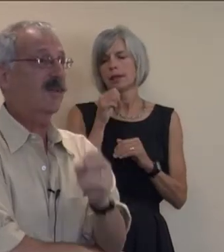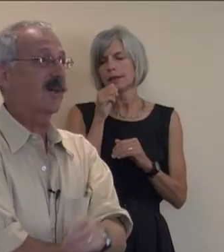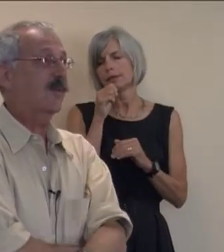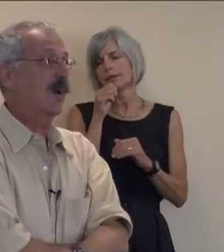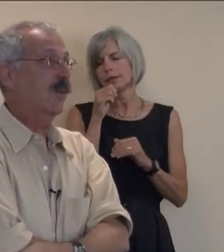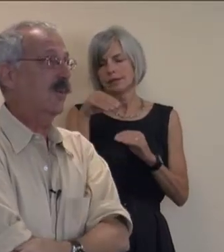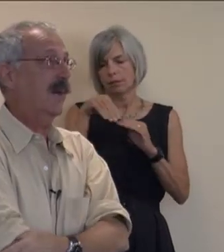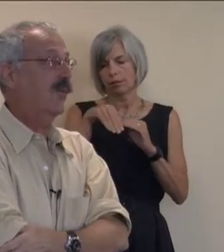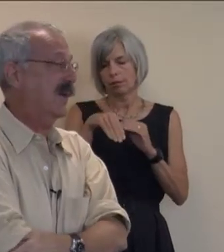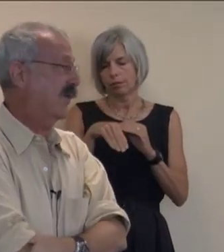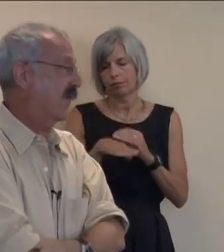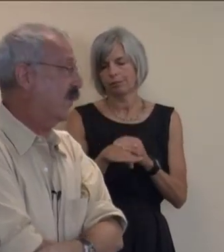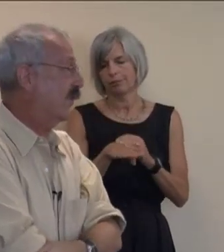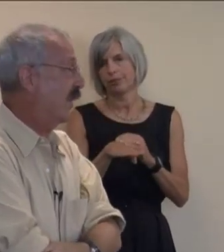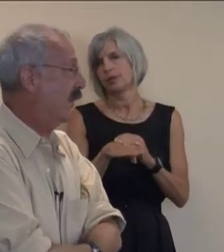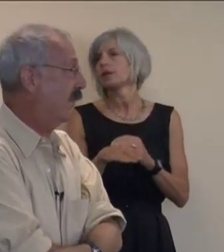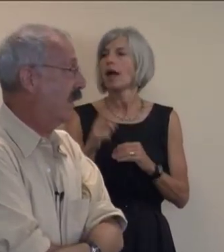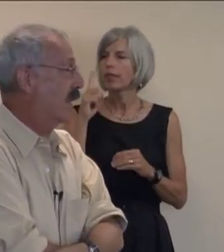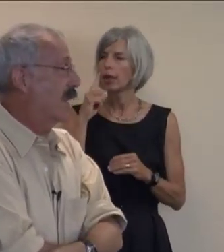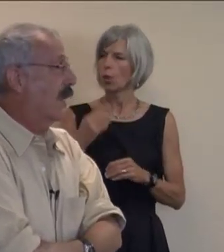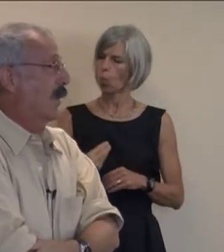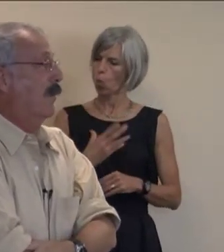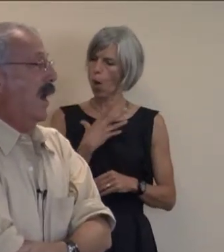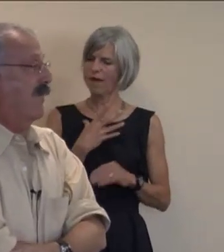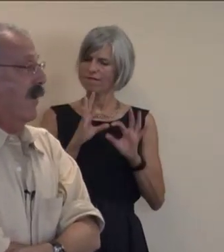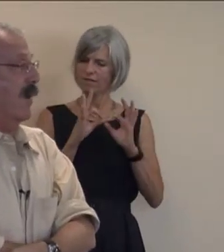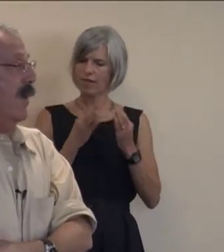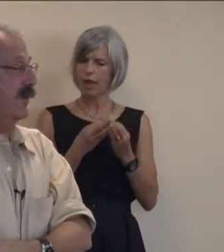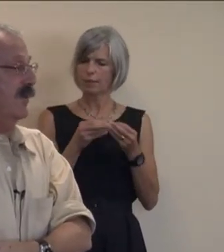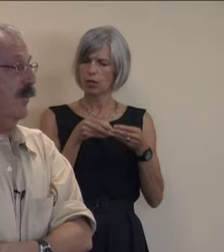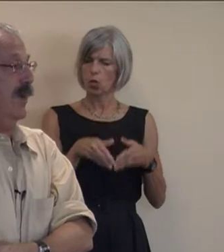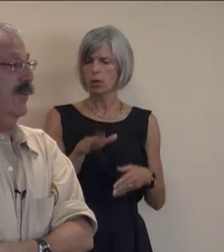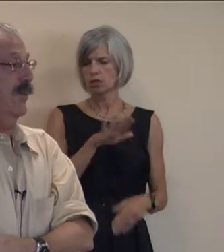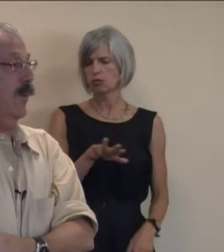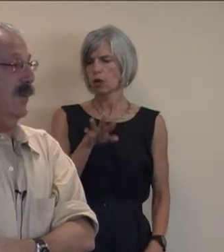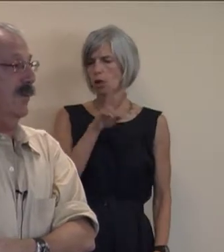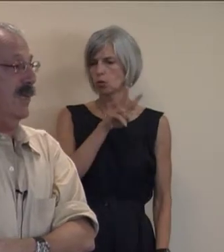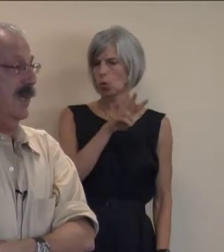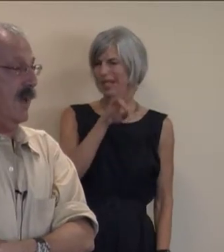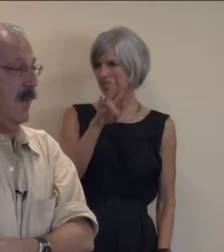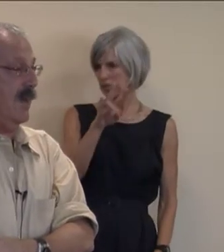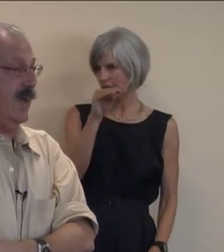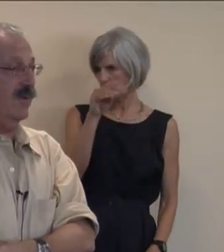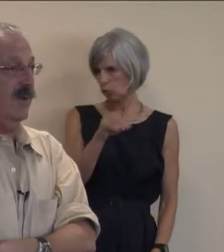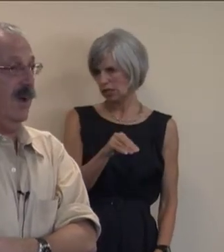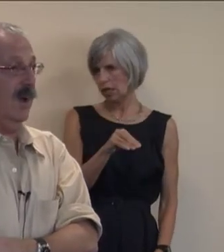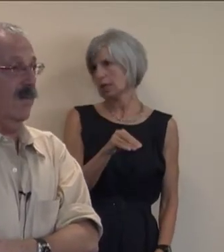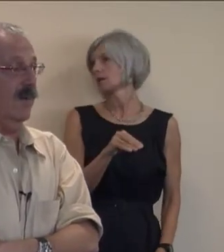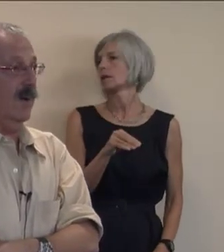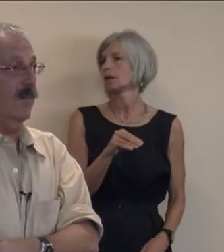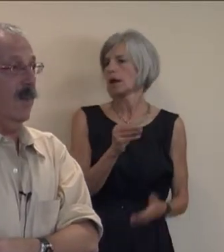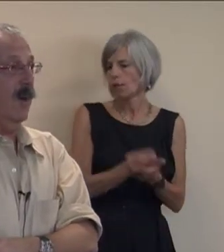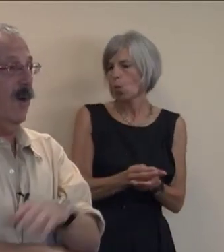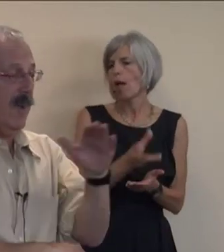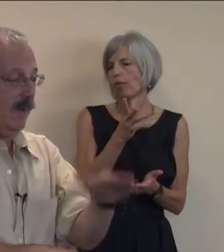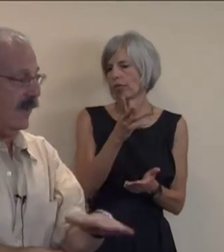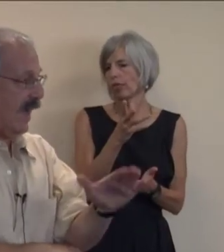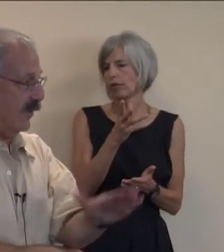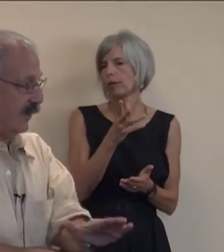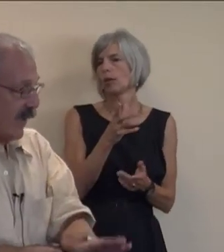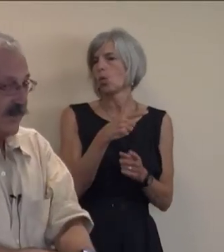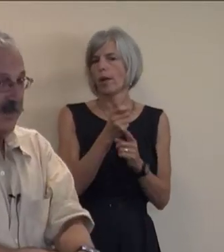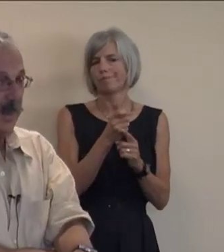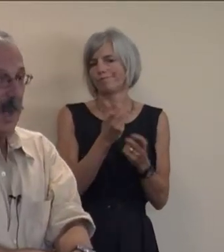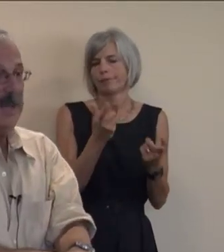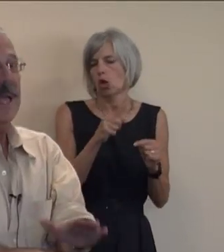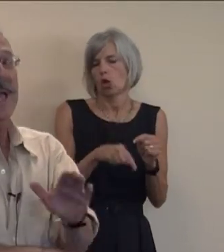White communities' loss of wealth was about 27%, by far most of which was in a combination of home equity, the